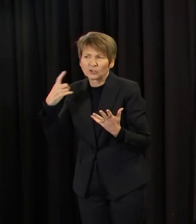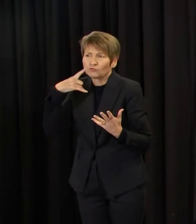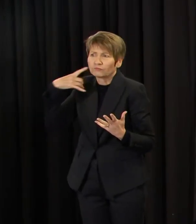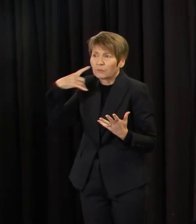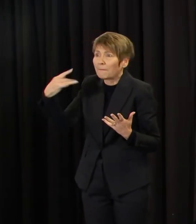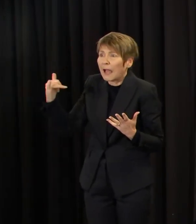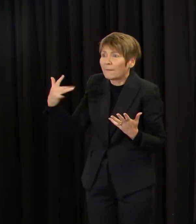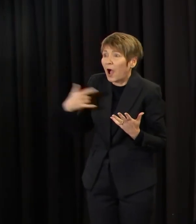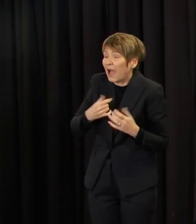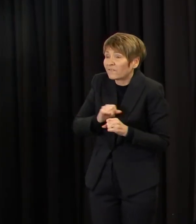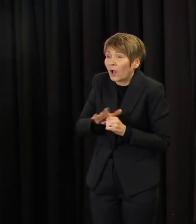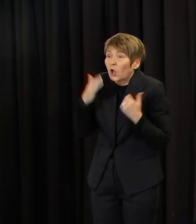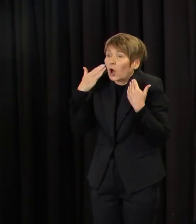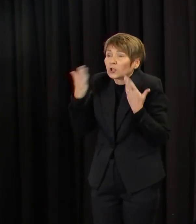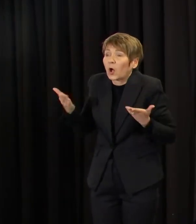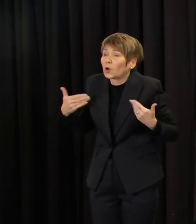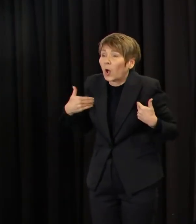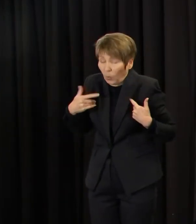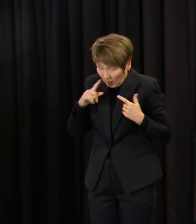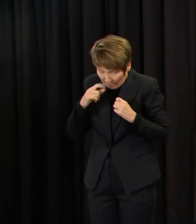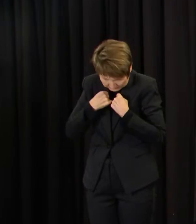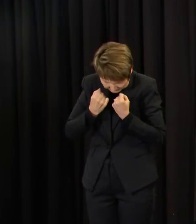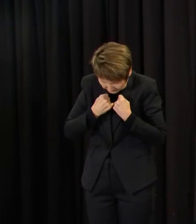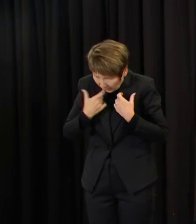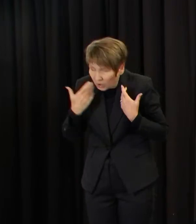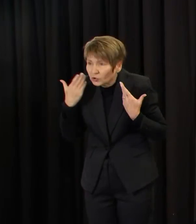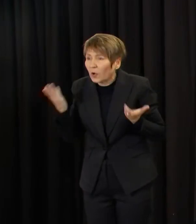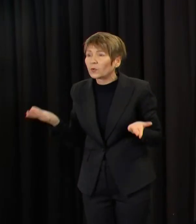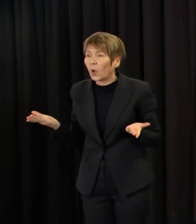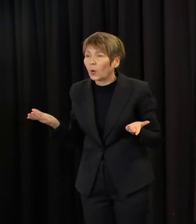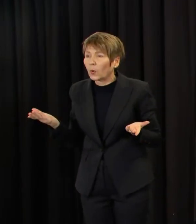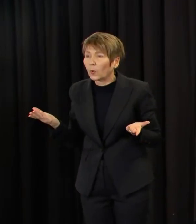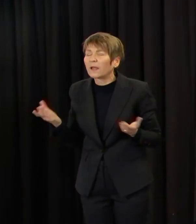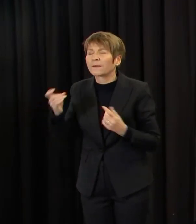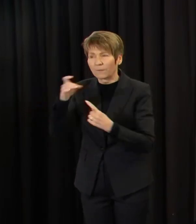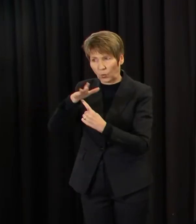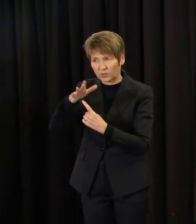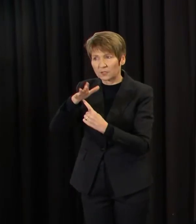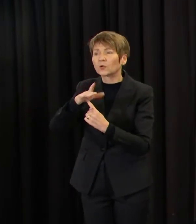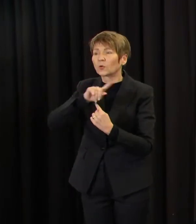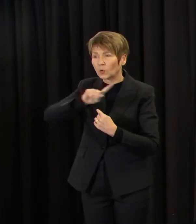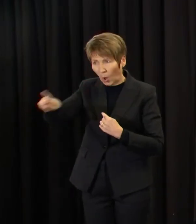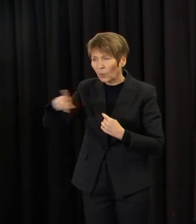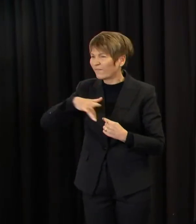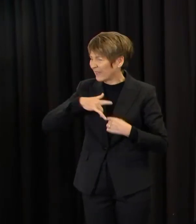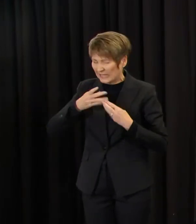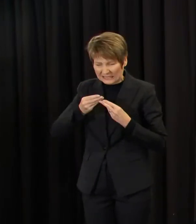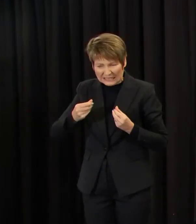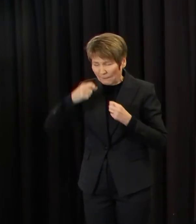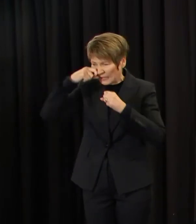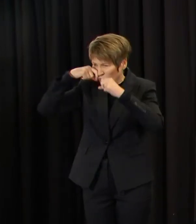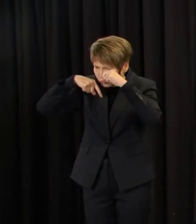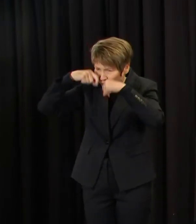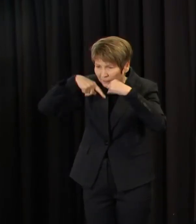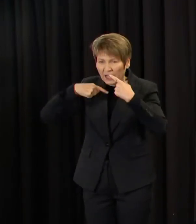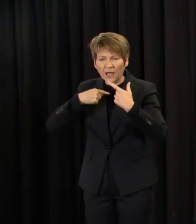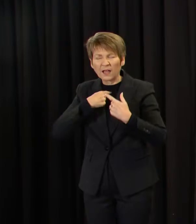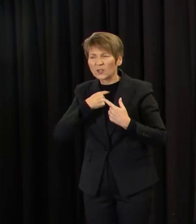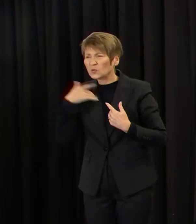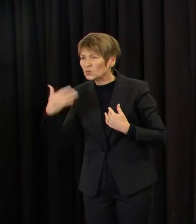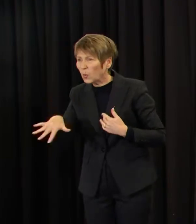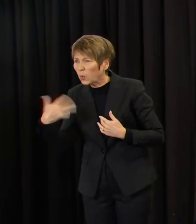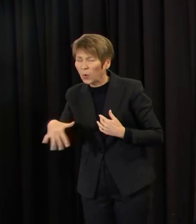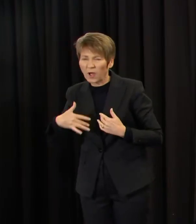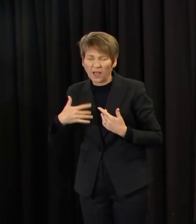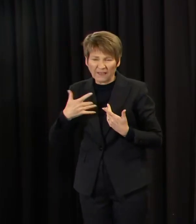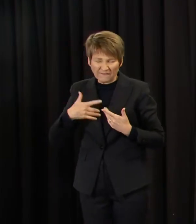extra special effort in the North and the West. Proud communities, brilliant communities, but this is where the virus is, and this is where our focus